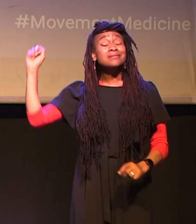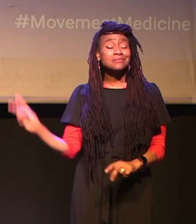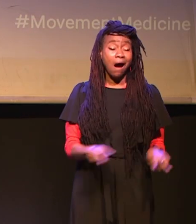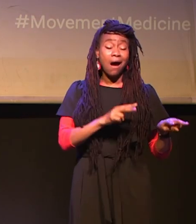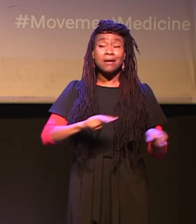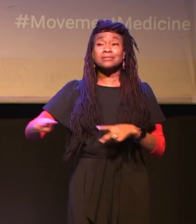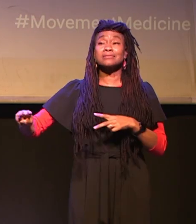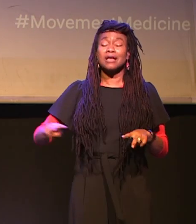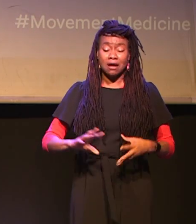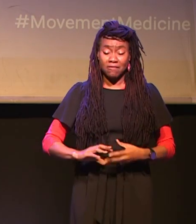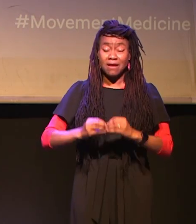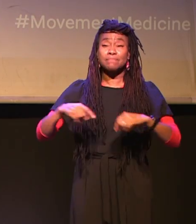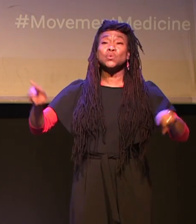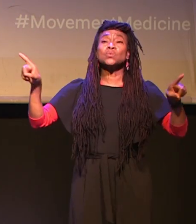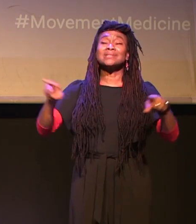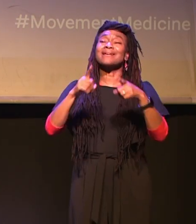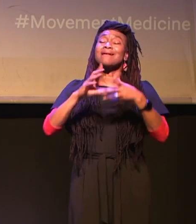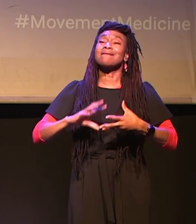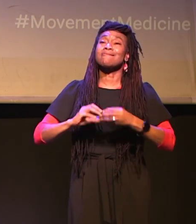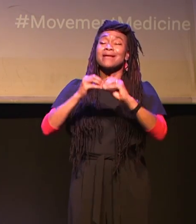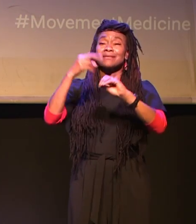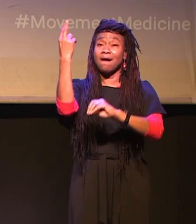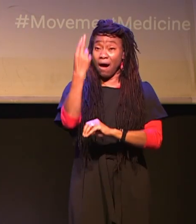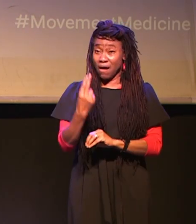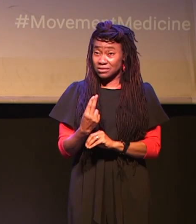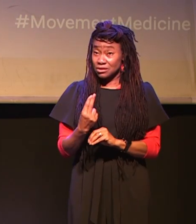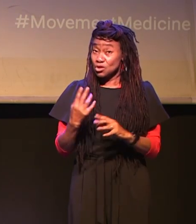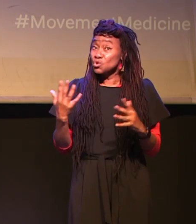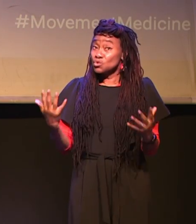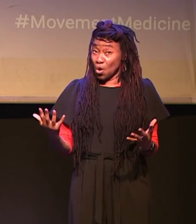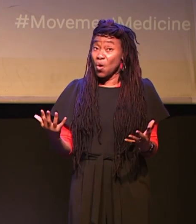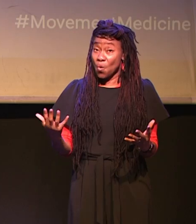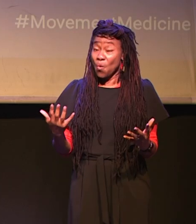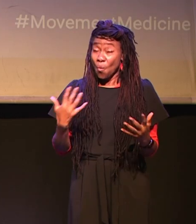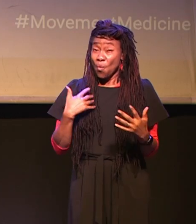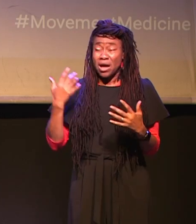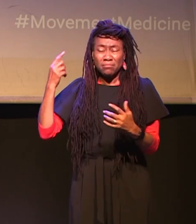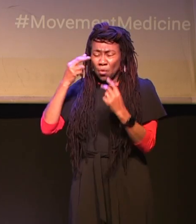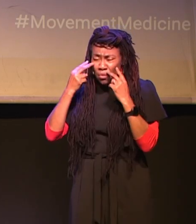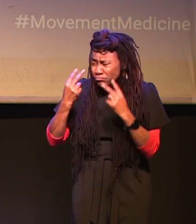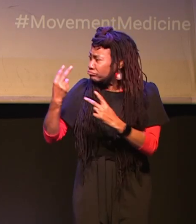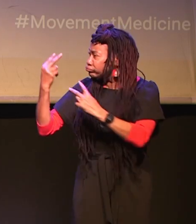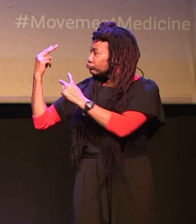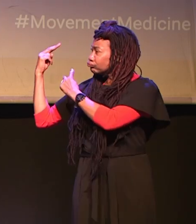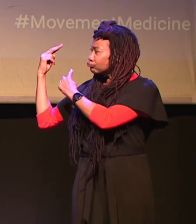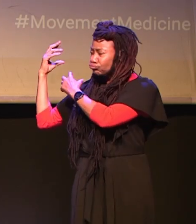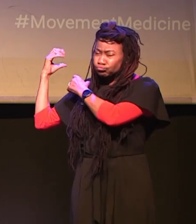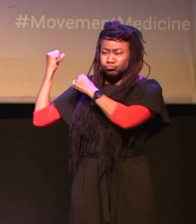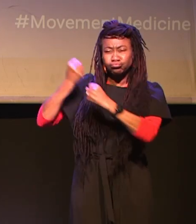and create art. And so we have lessons, like we have